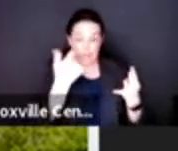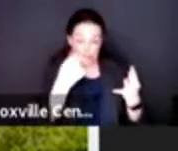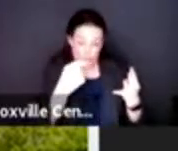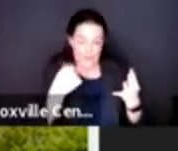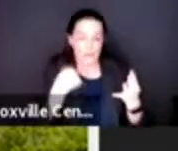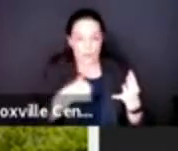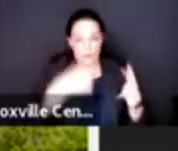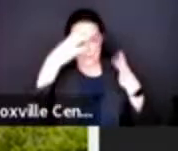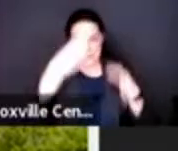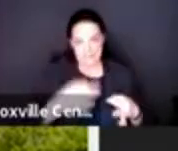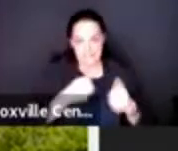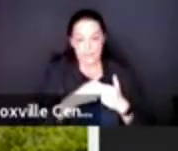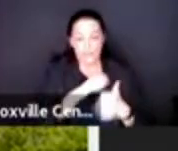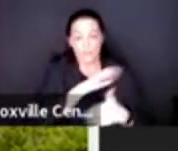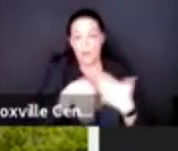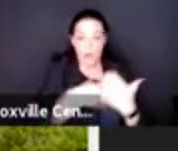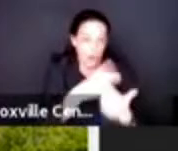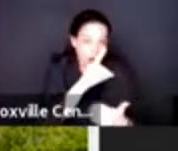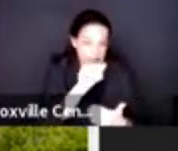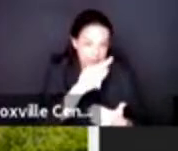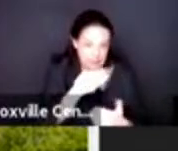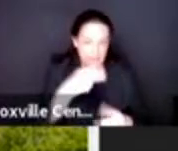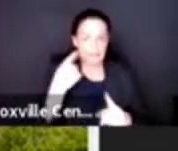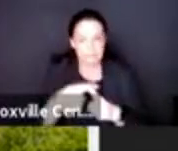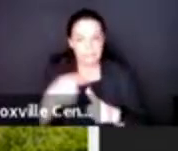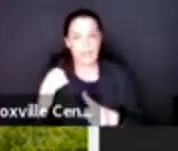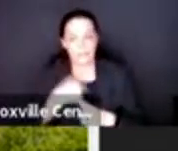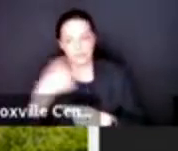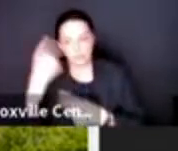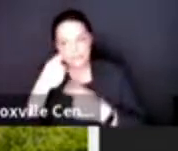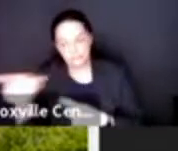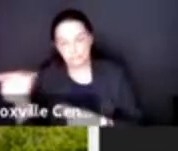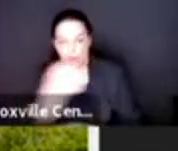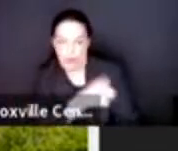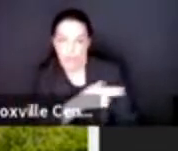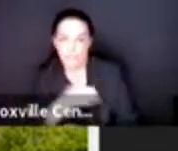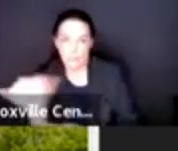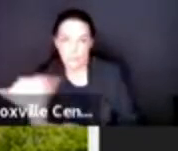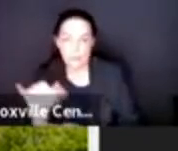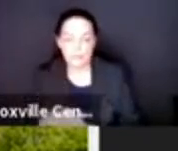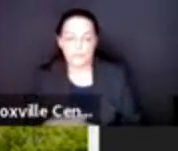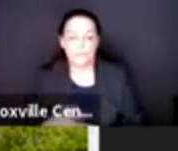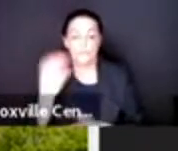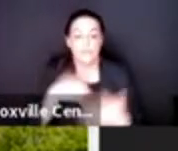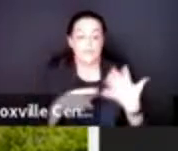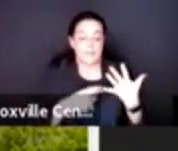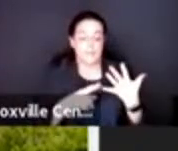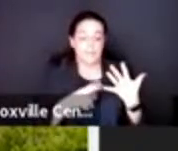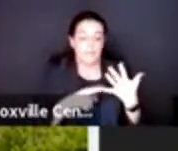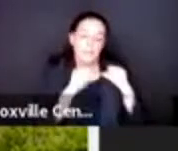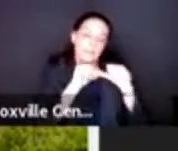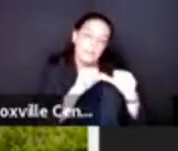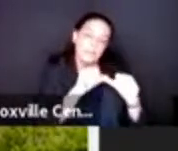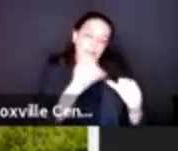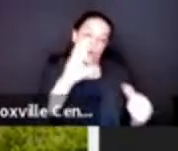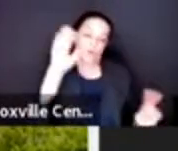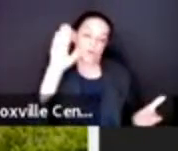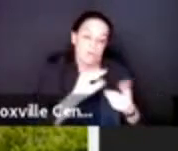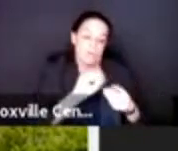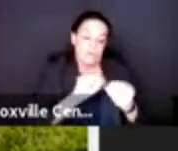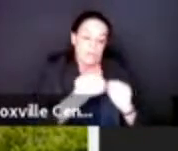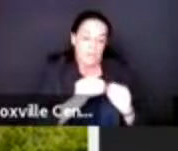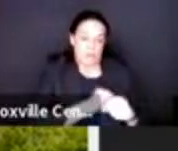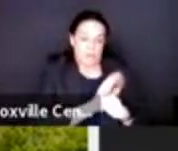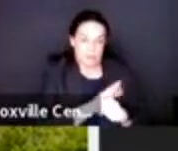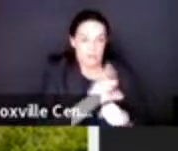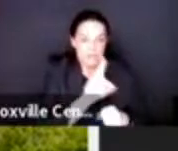partners, as well as taking all of the data into consideration. Our fifth benchmark, sustained or decreased